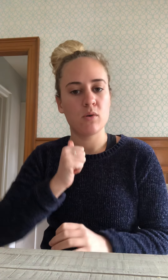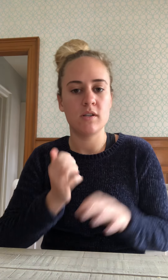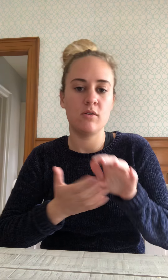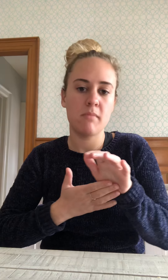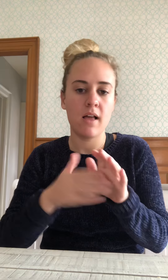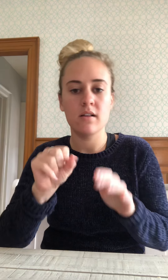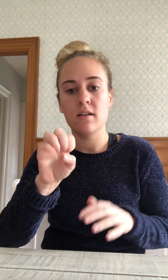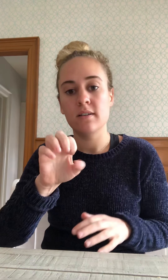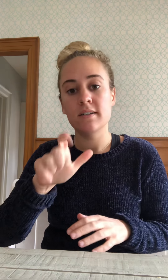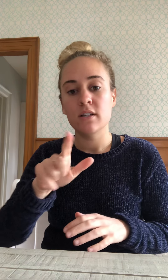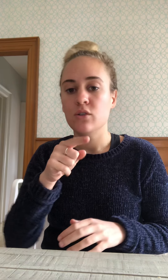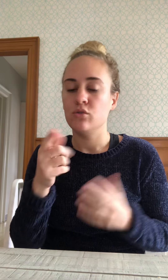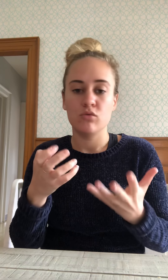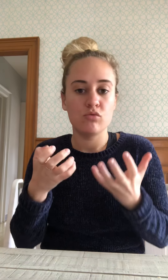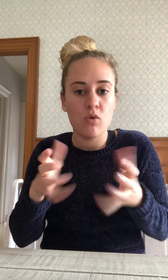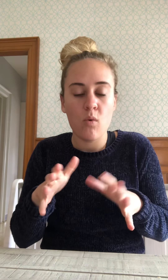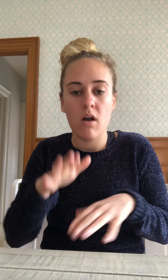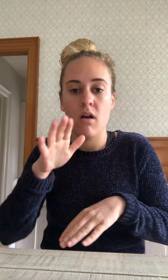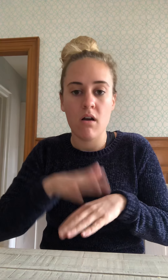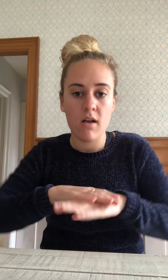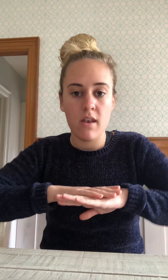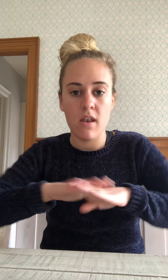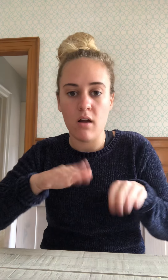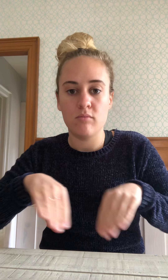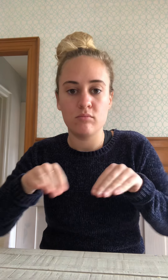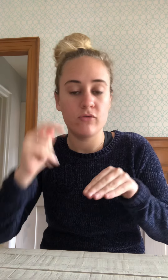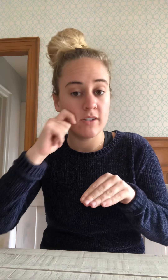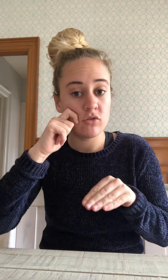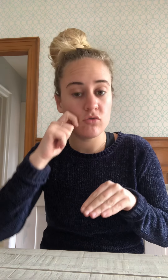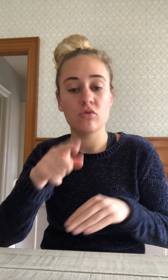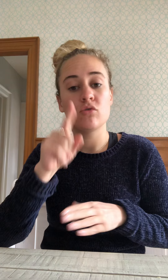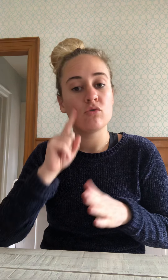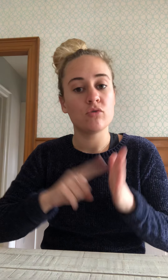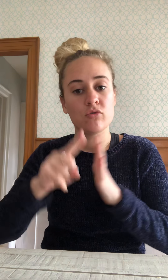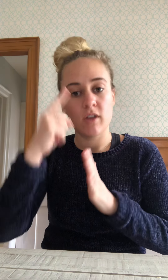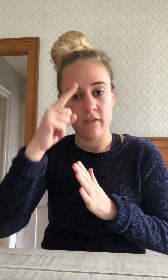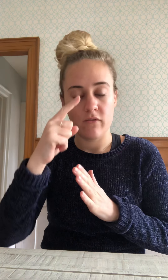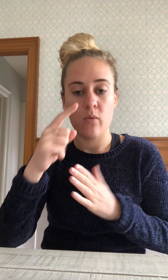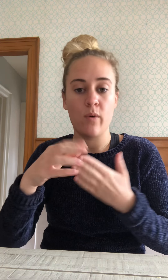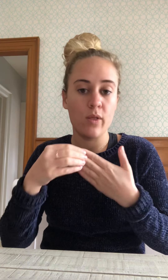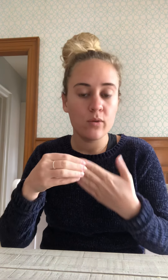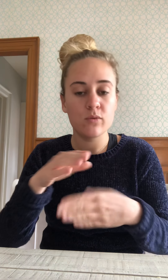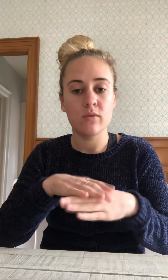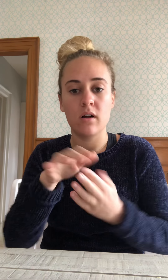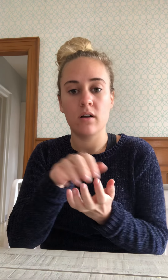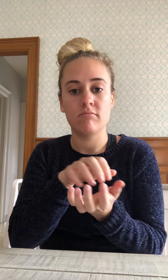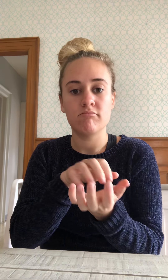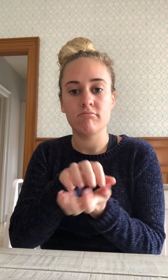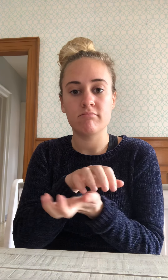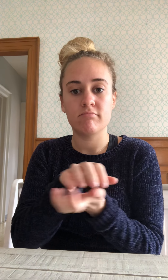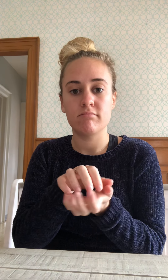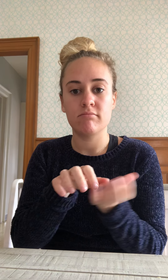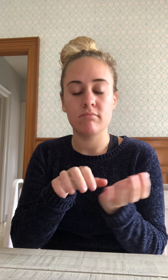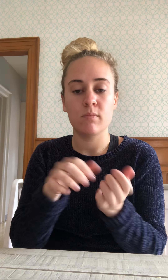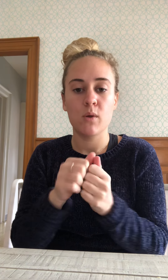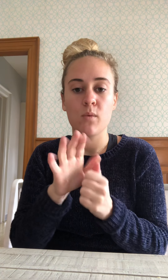on non-displaceable tissue. So you're checking for looseness on excursions with the fingers on the canines again. Gently